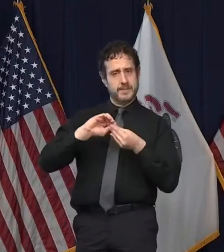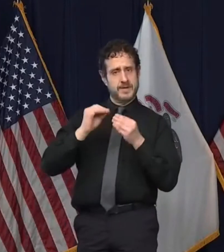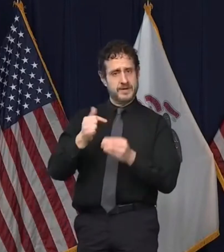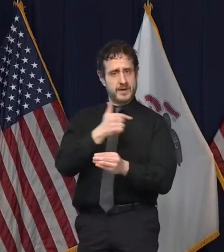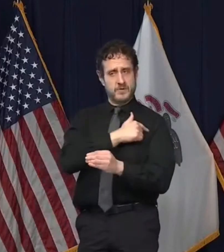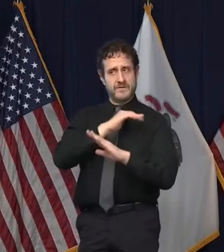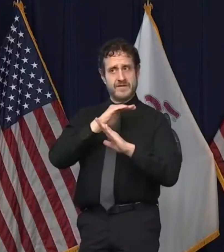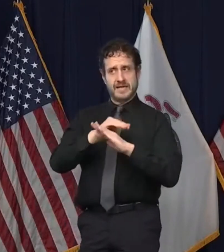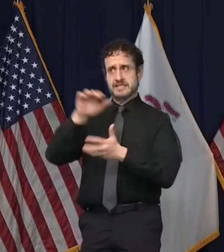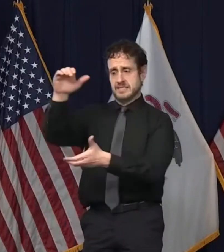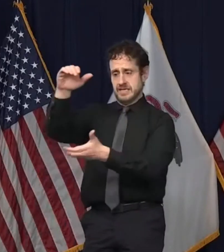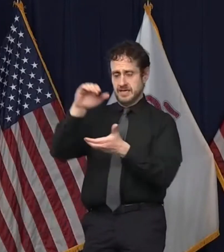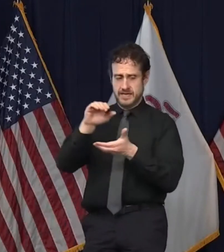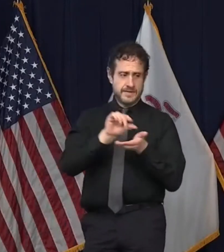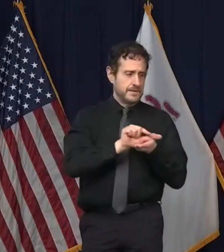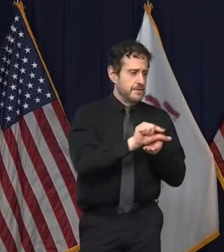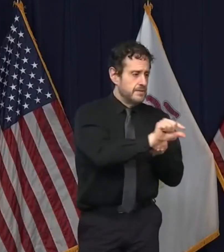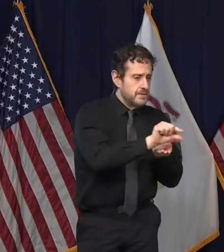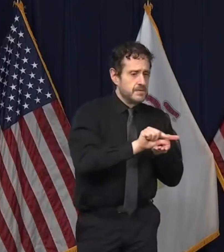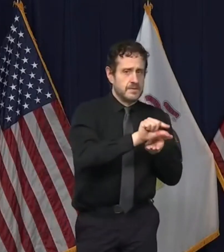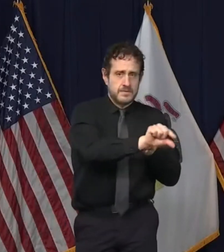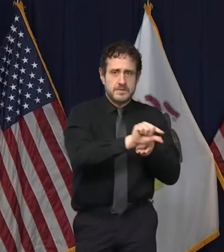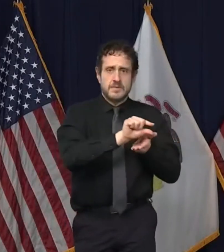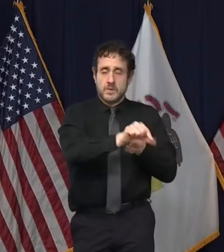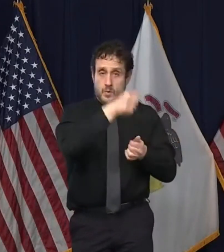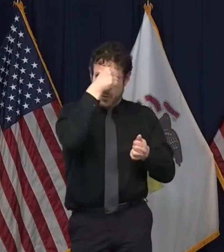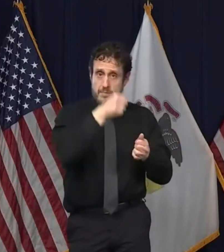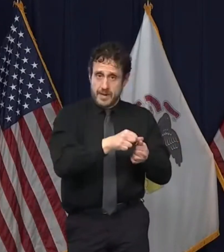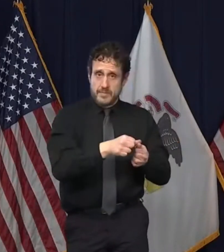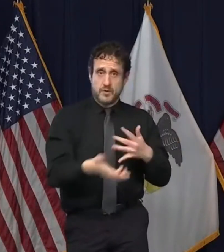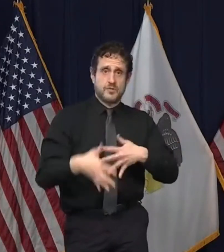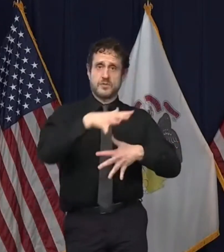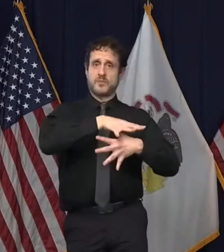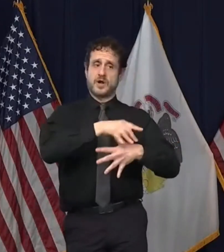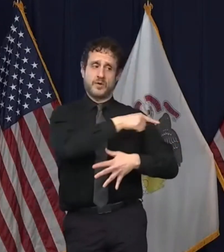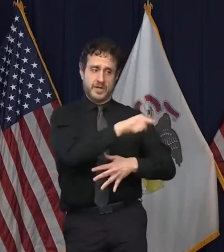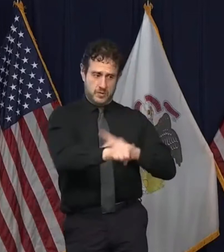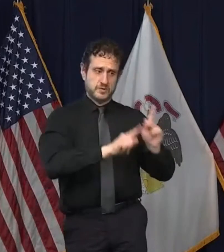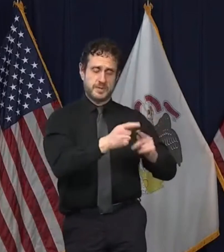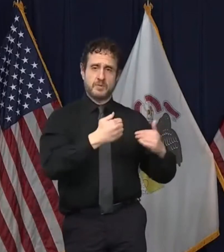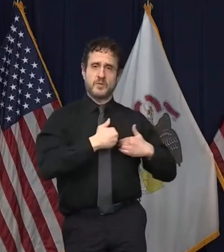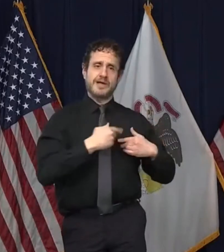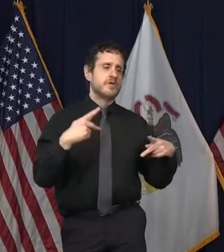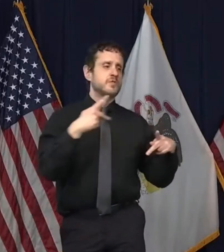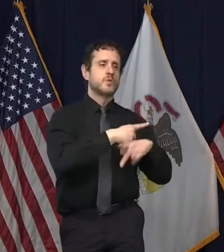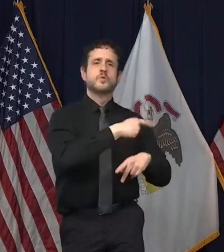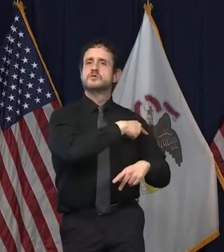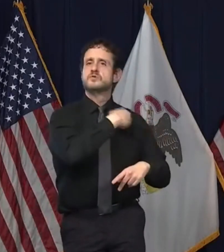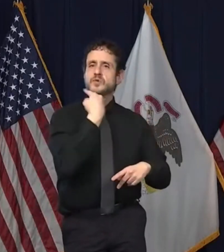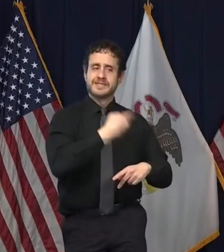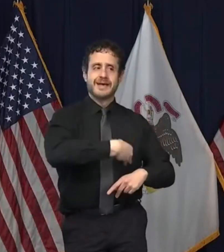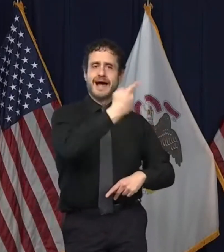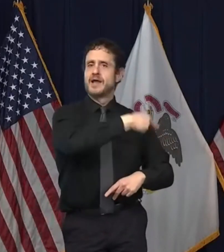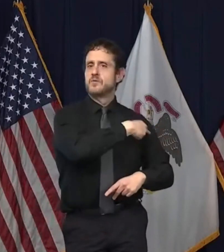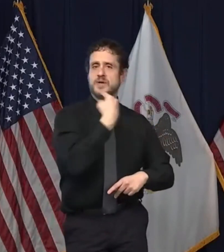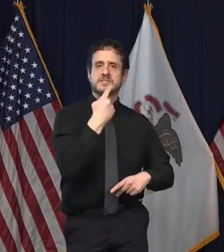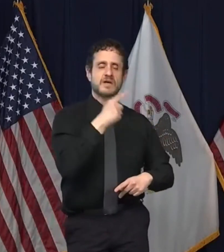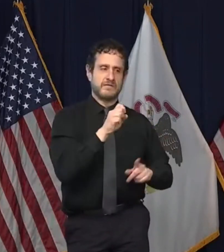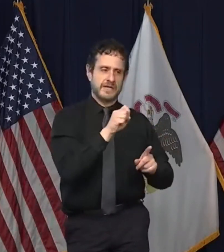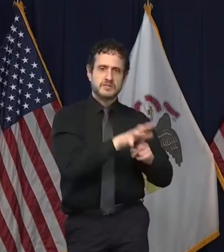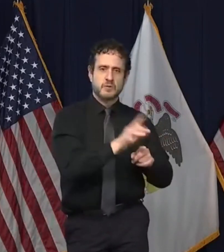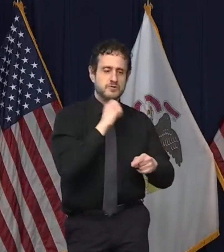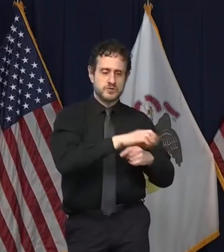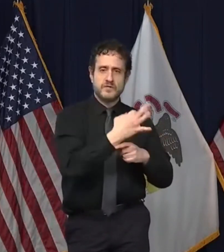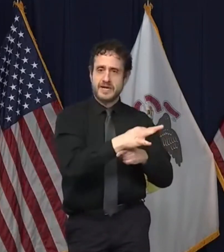we're actually given, so we're prioritizing those at greatest risk of exposure and severe illness. And then we